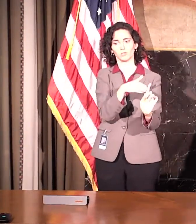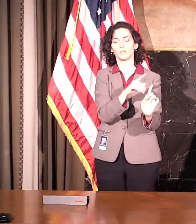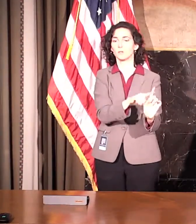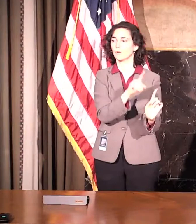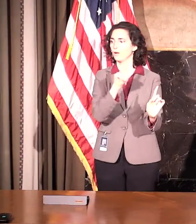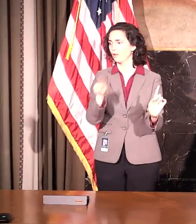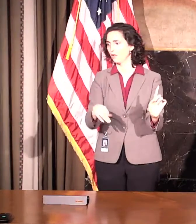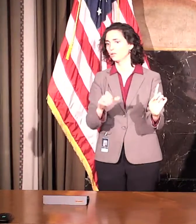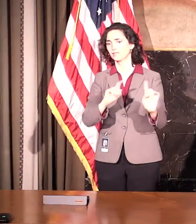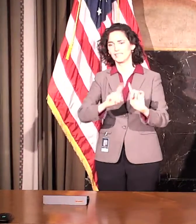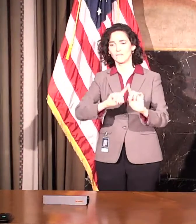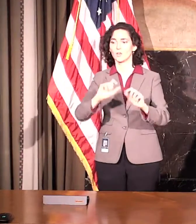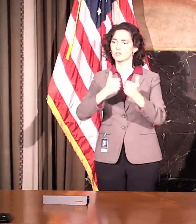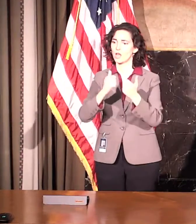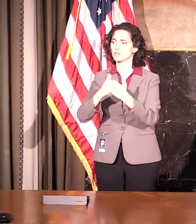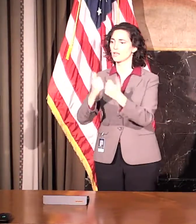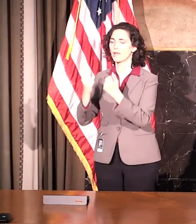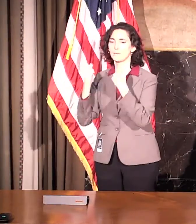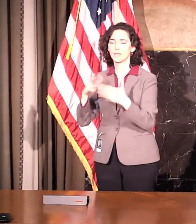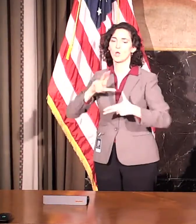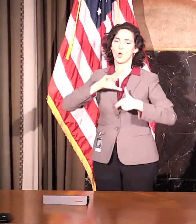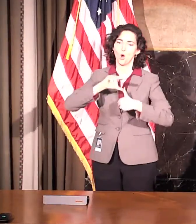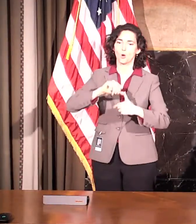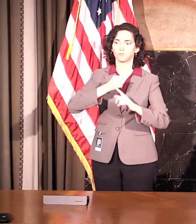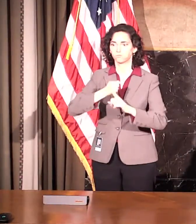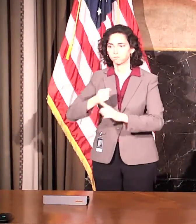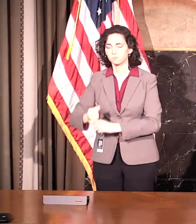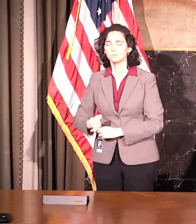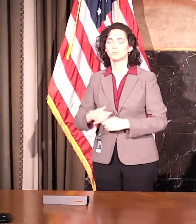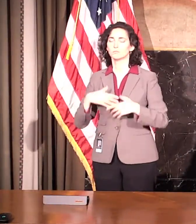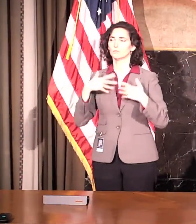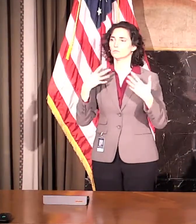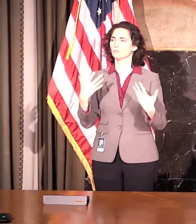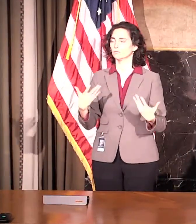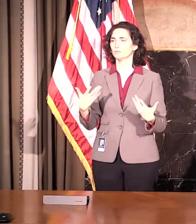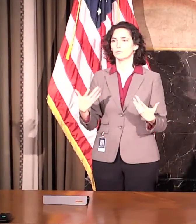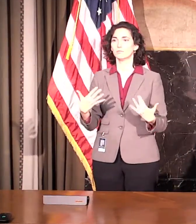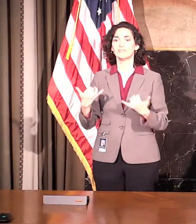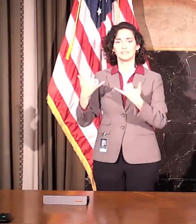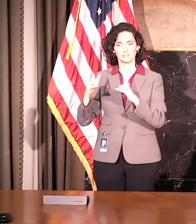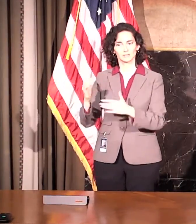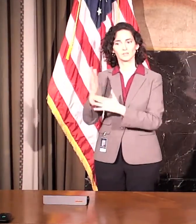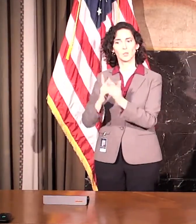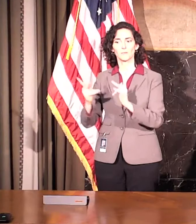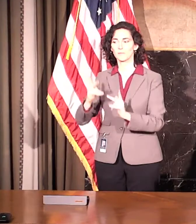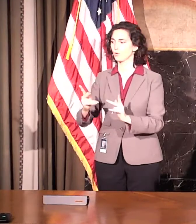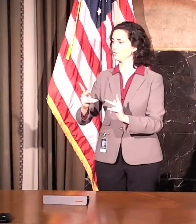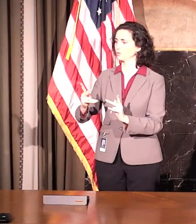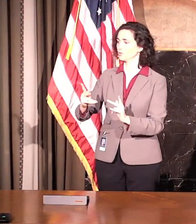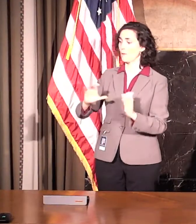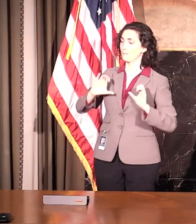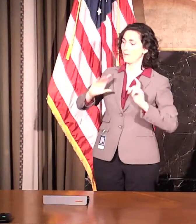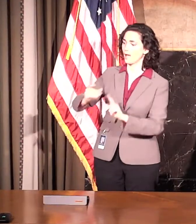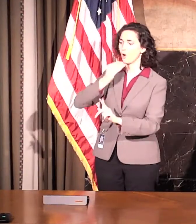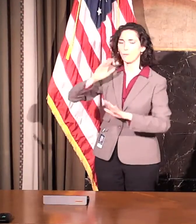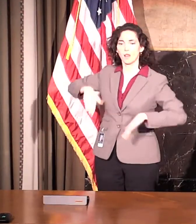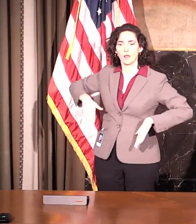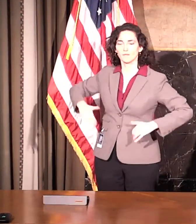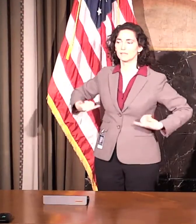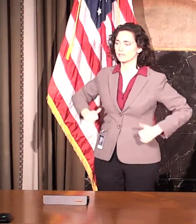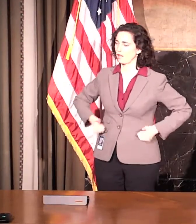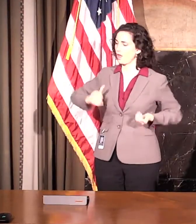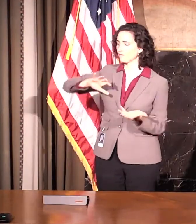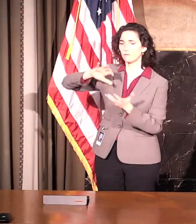had multiple hurricanes and still have people whose lives are upside down because of those